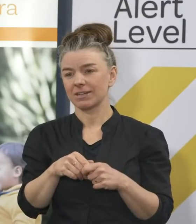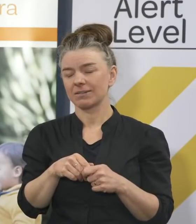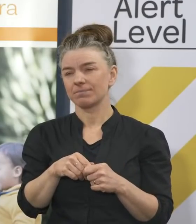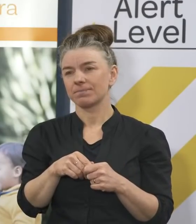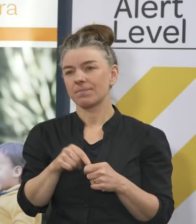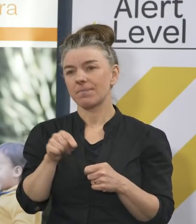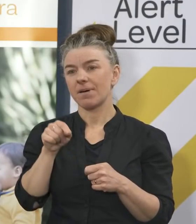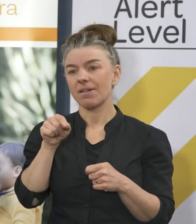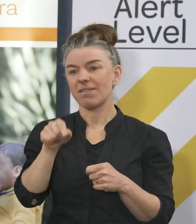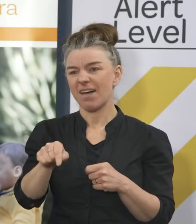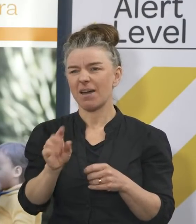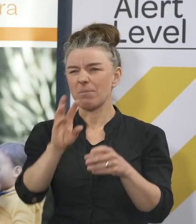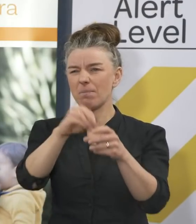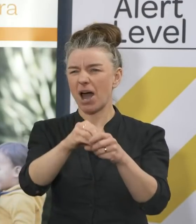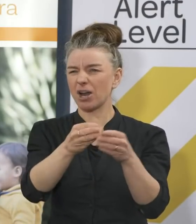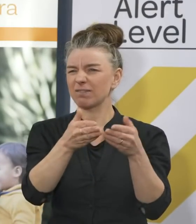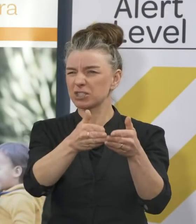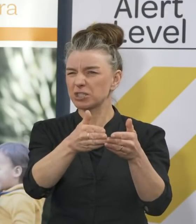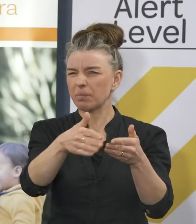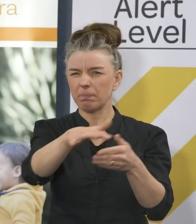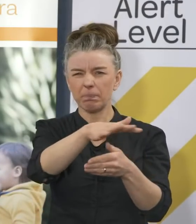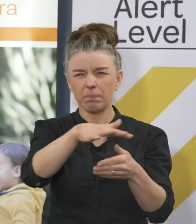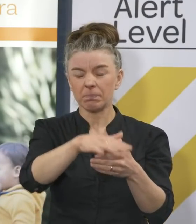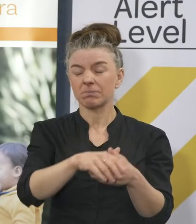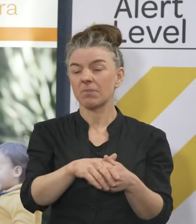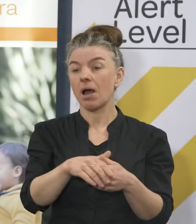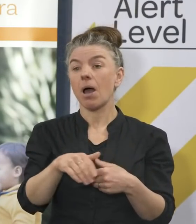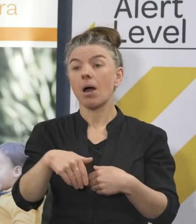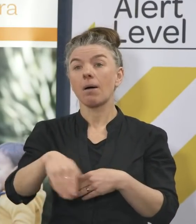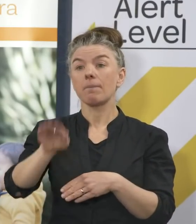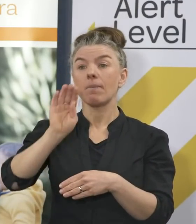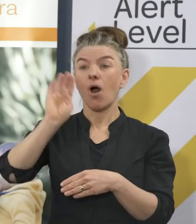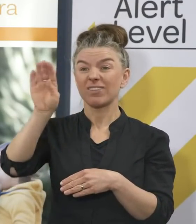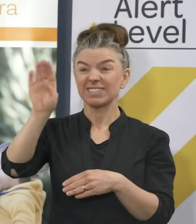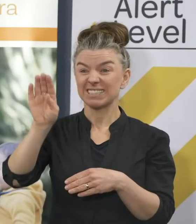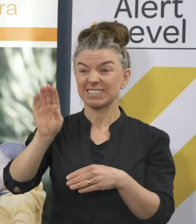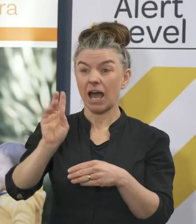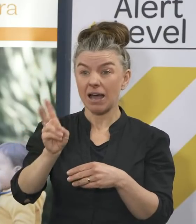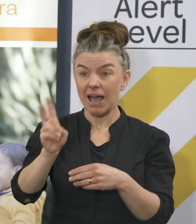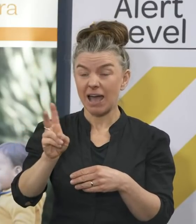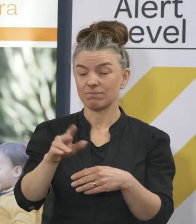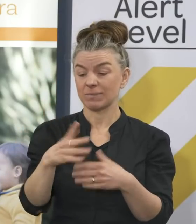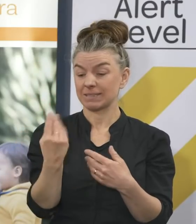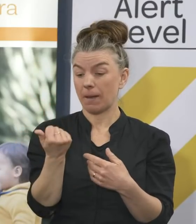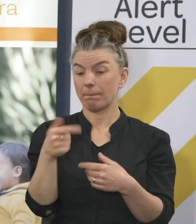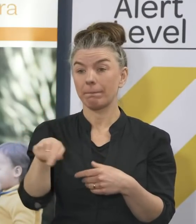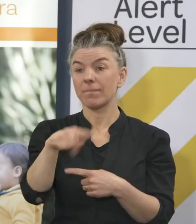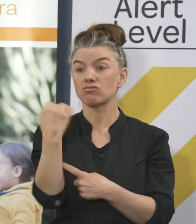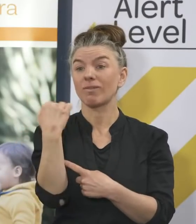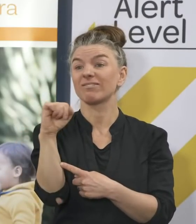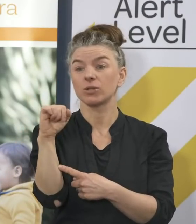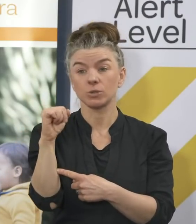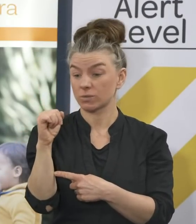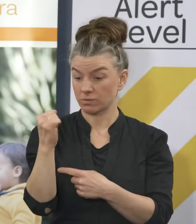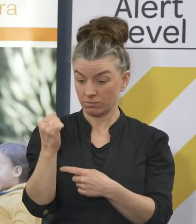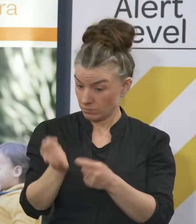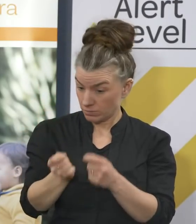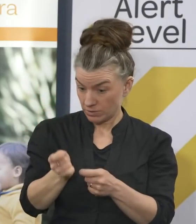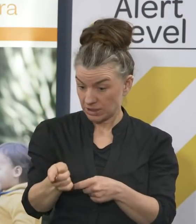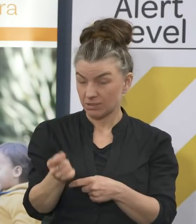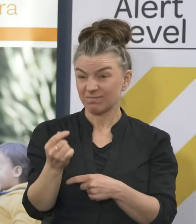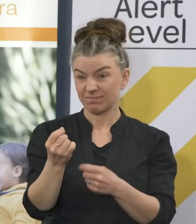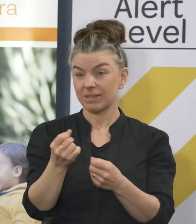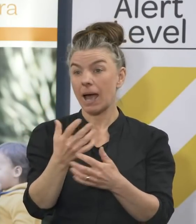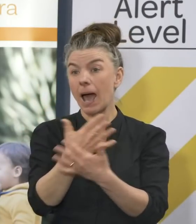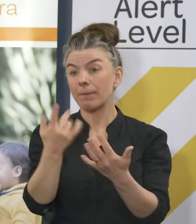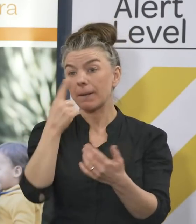crew for a ship. They're currently now overseas, or some are refusing a test. And the number of people who've refused